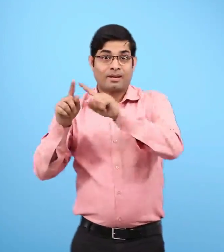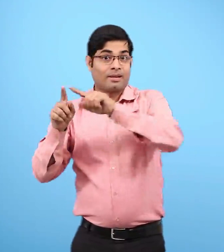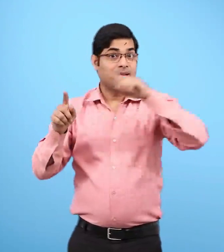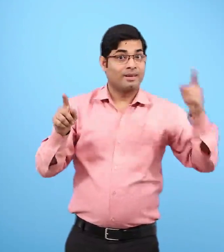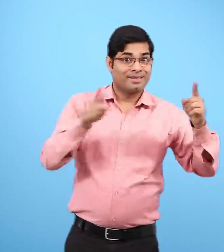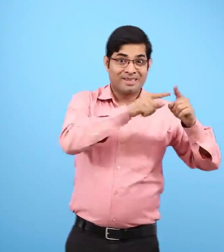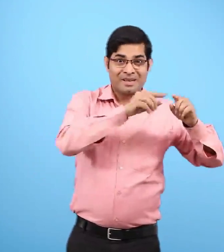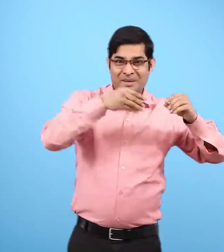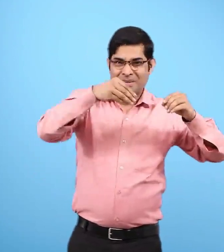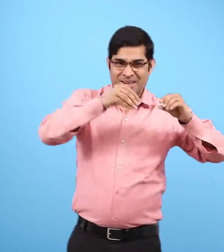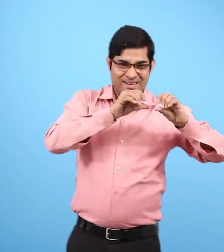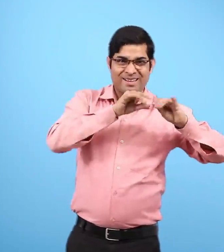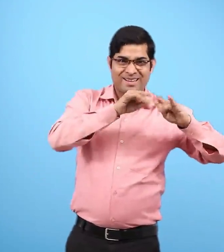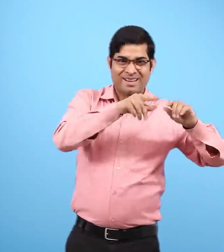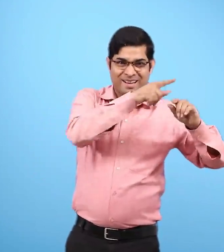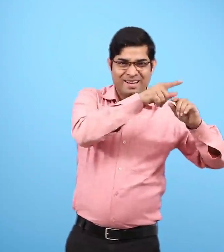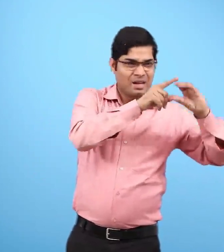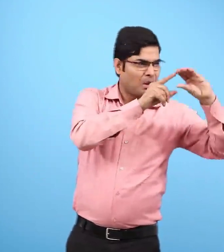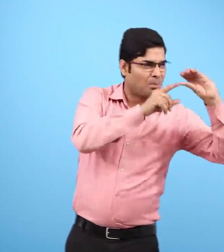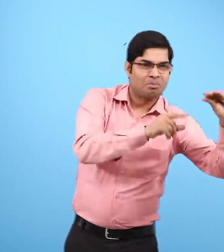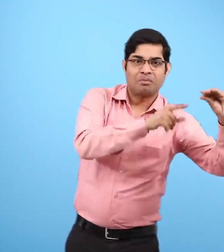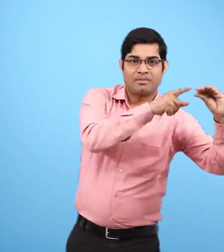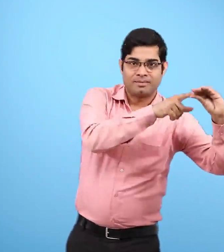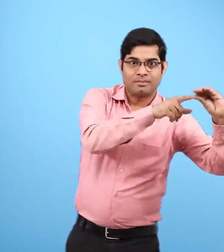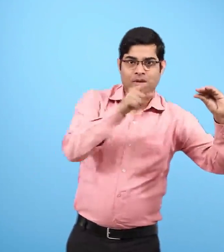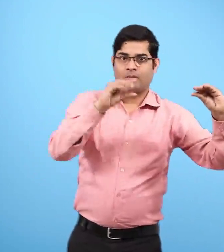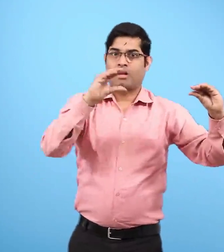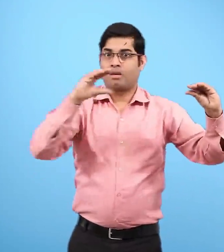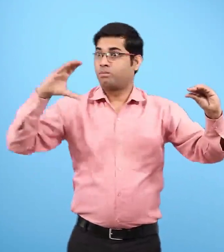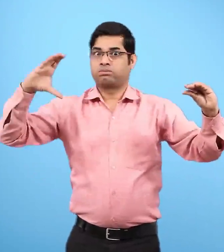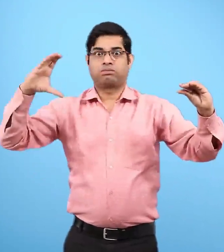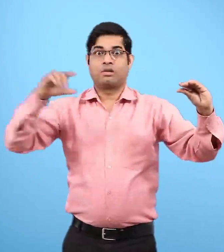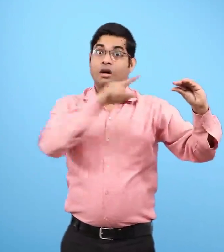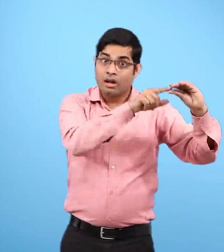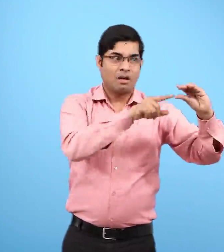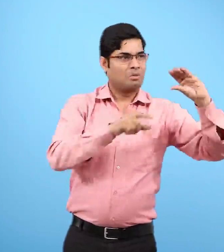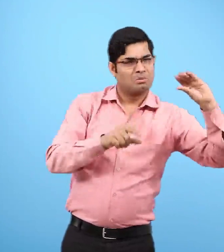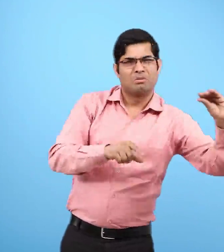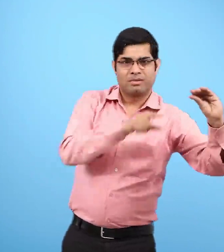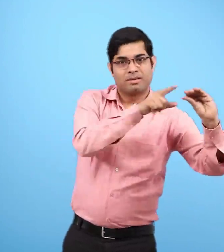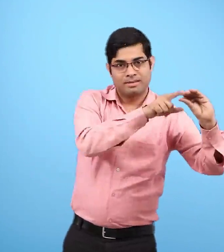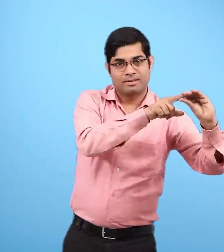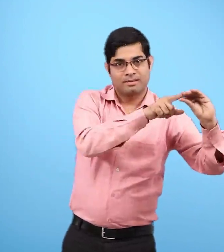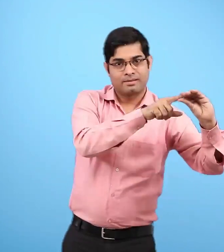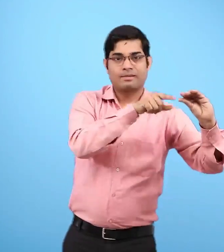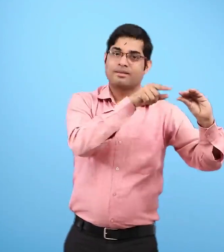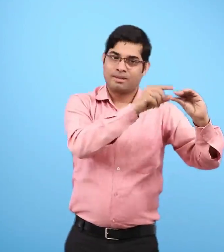Roll 3 has lesser paper than roll 2 and roll 1. Hence, it is